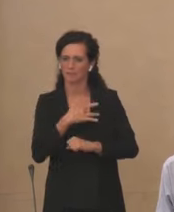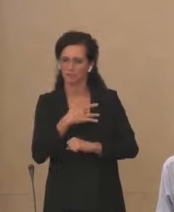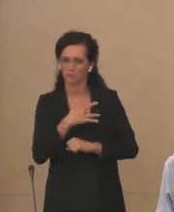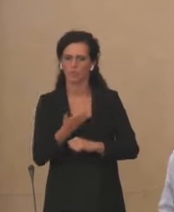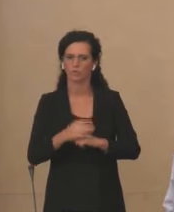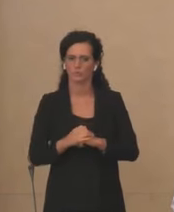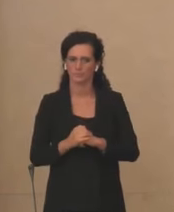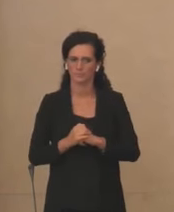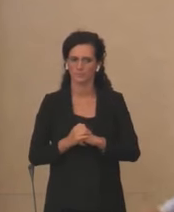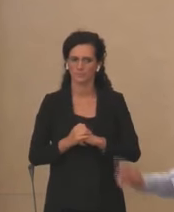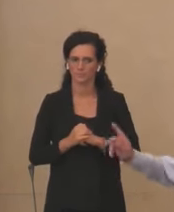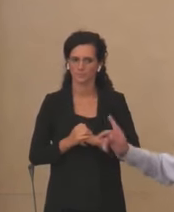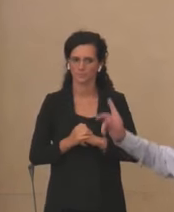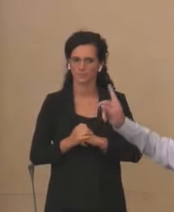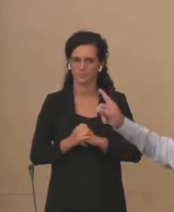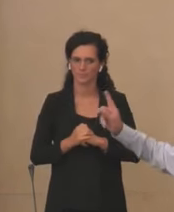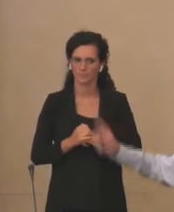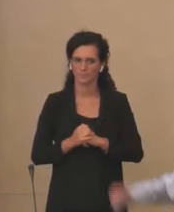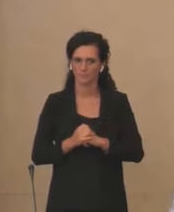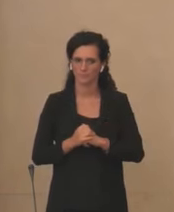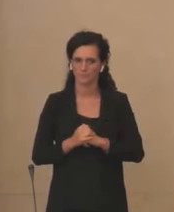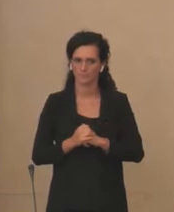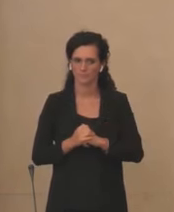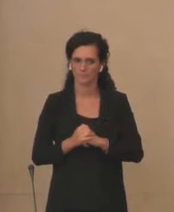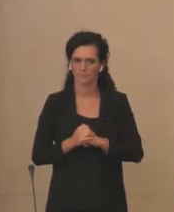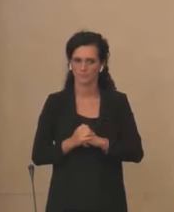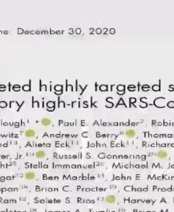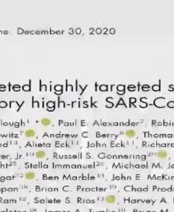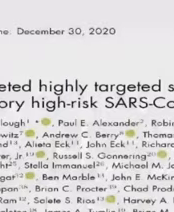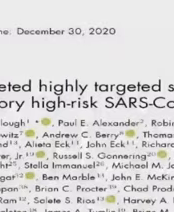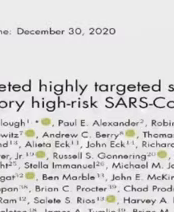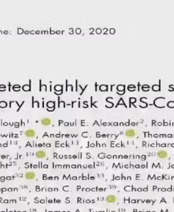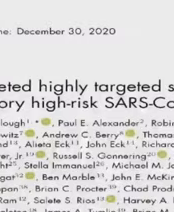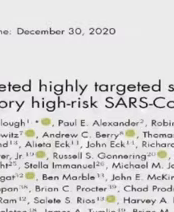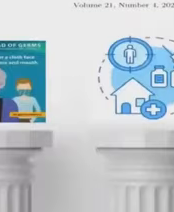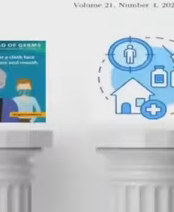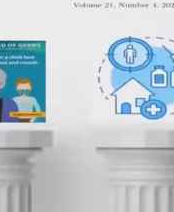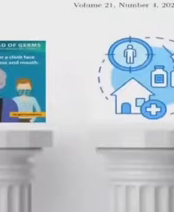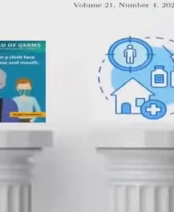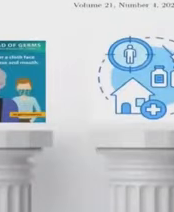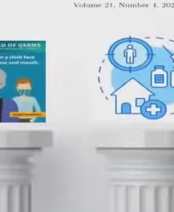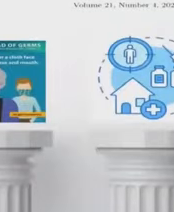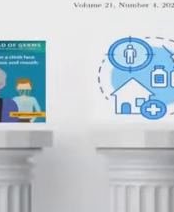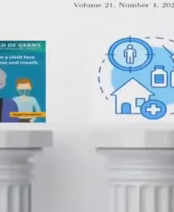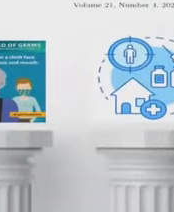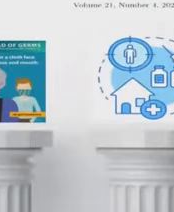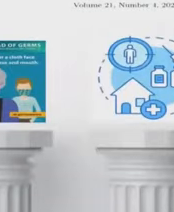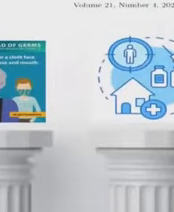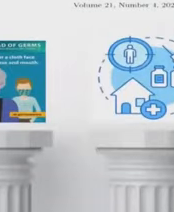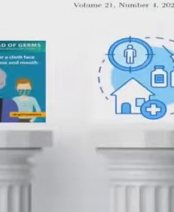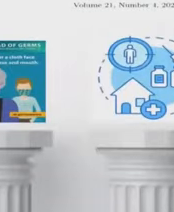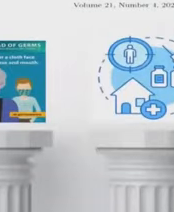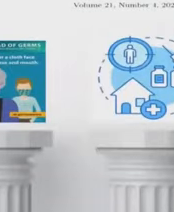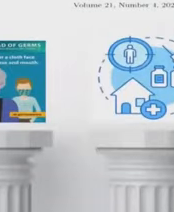Many die, and in any case, this is a slide from Peter McCullough. No, well, we can go, that's fine. It showed the pillars